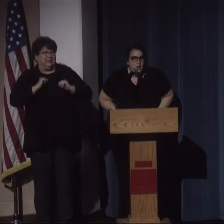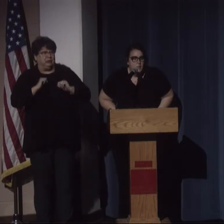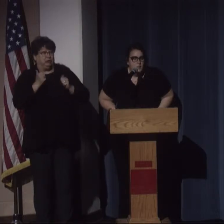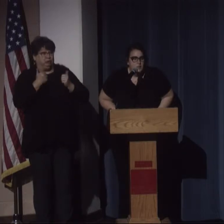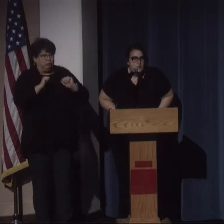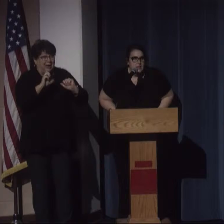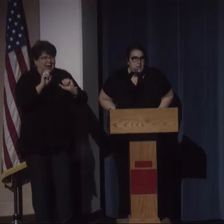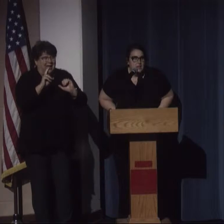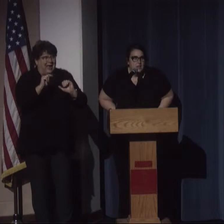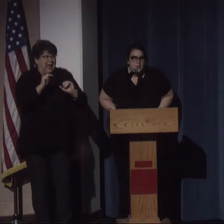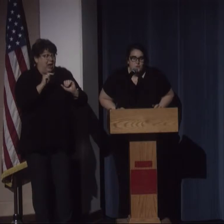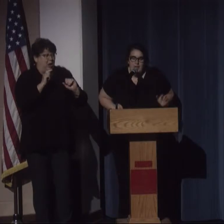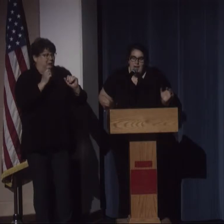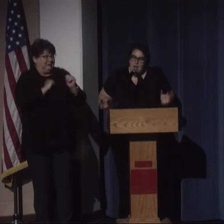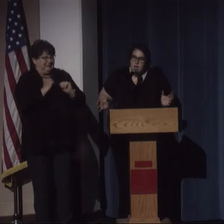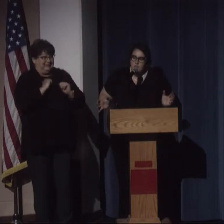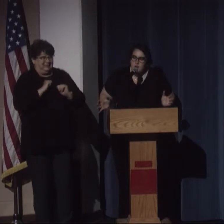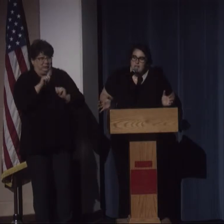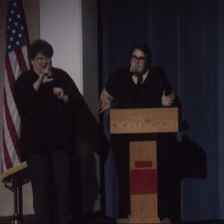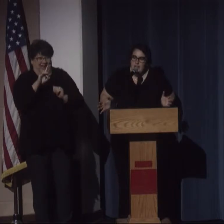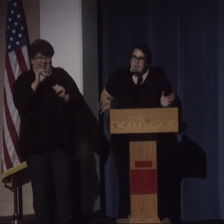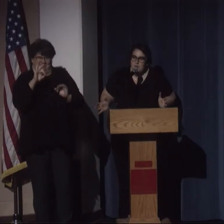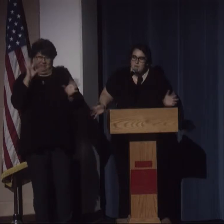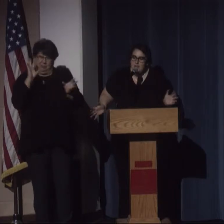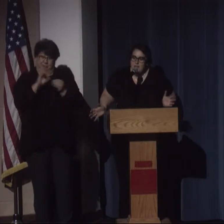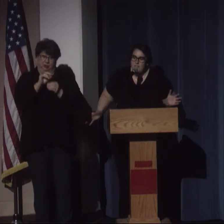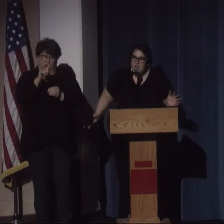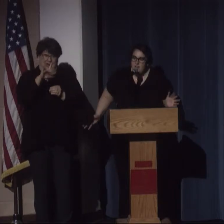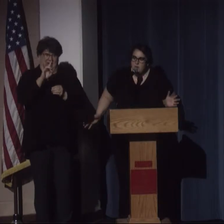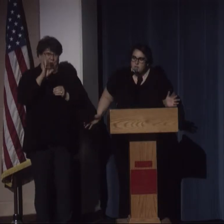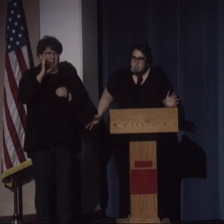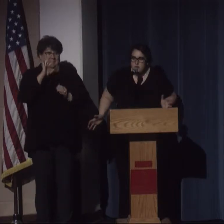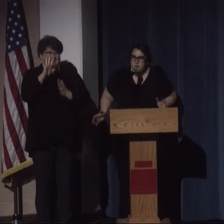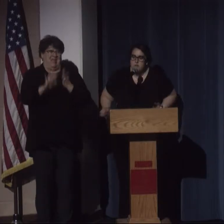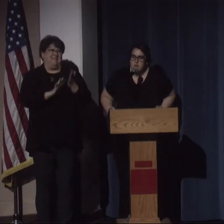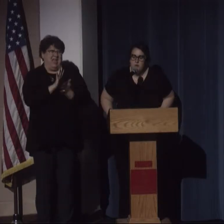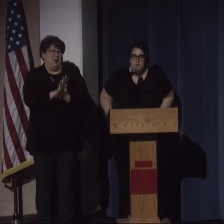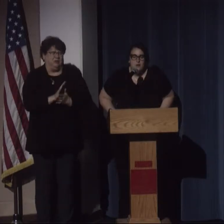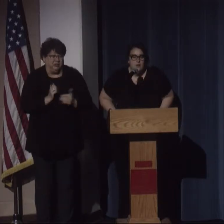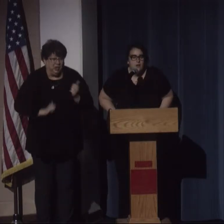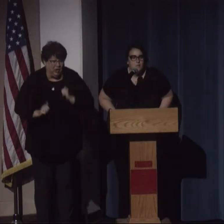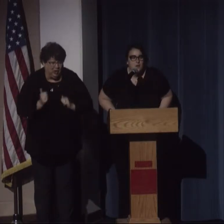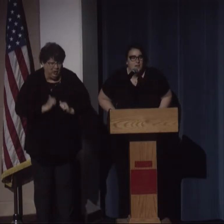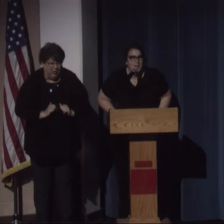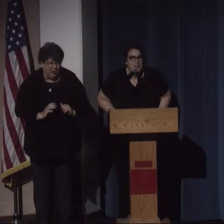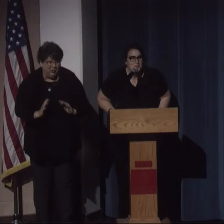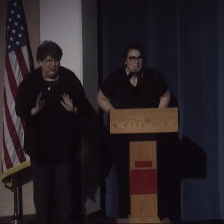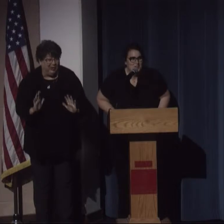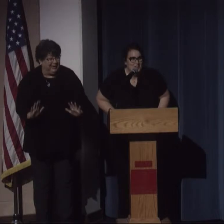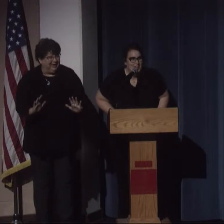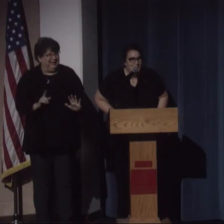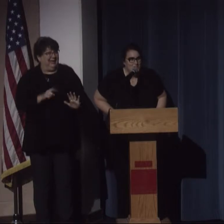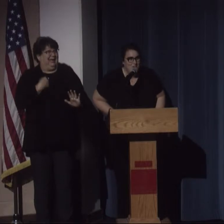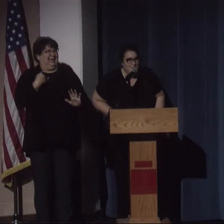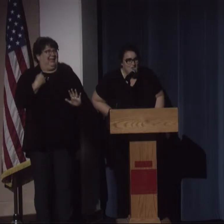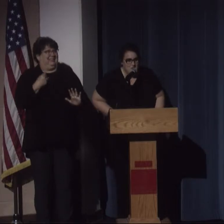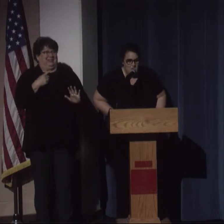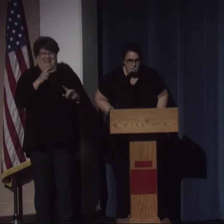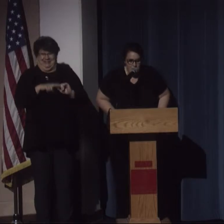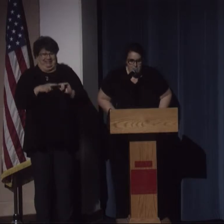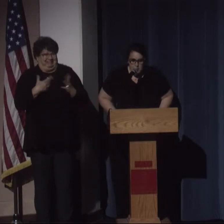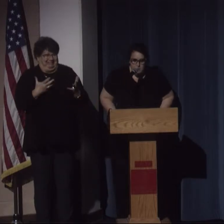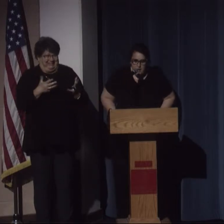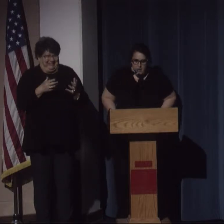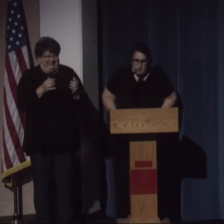and only if we had all 28, it would be like a five-hour show, so we couldn't have a five-hour